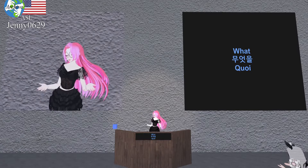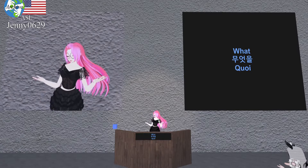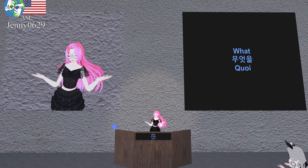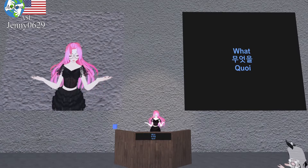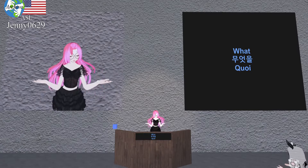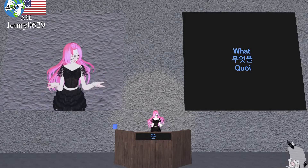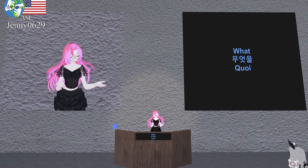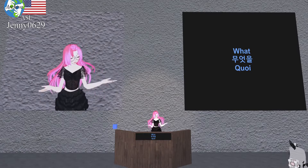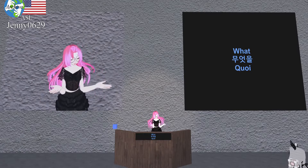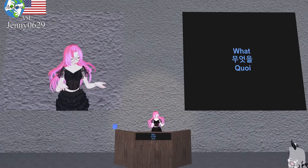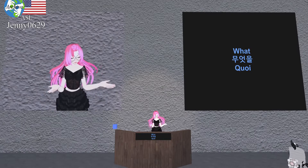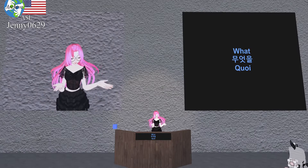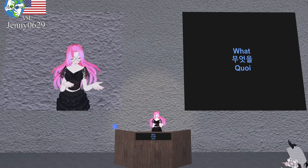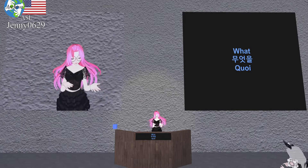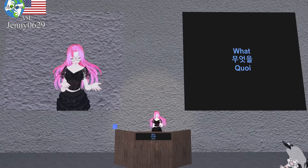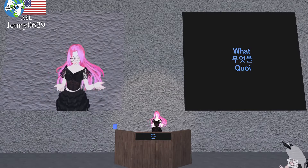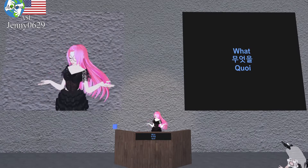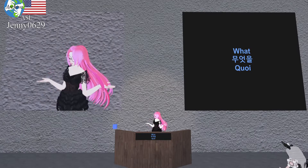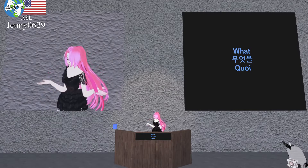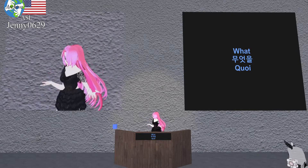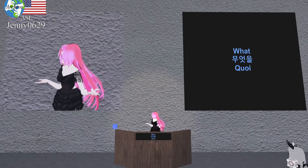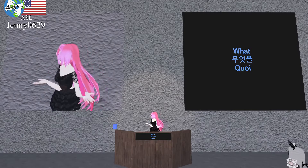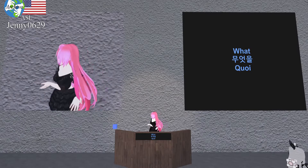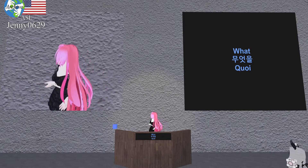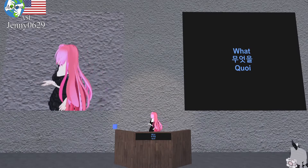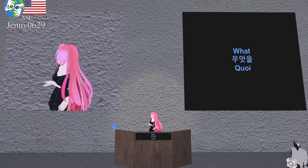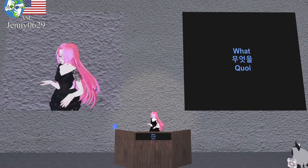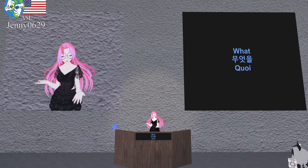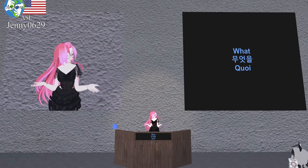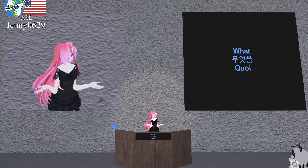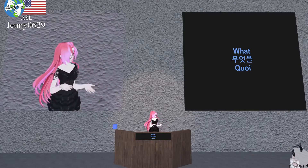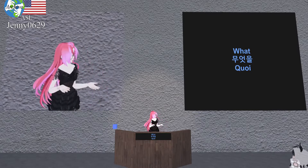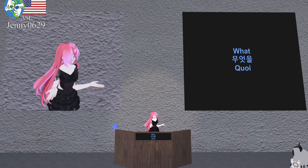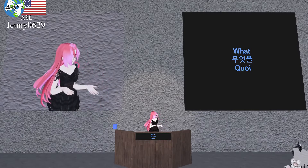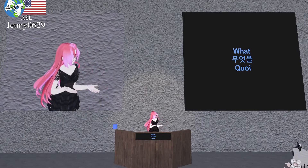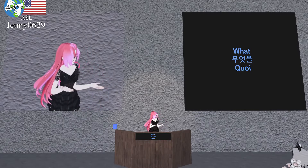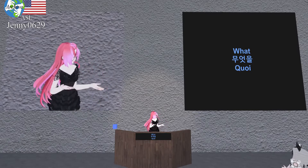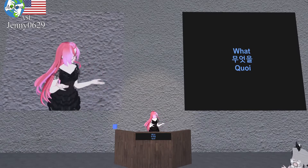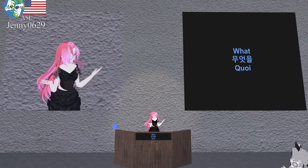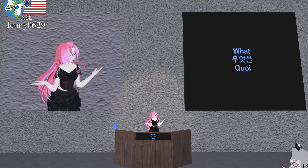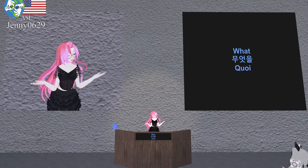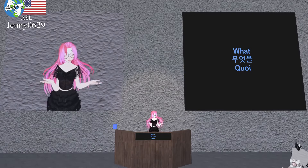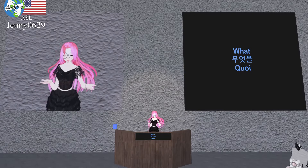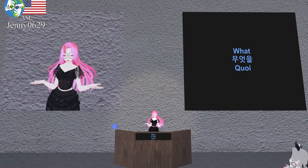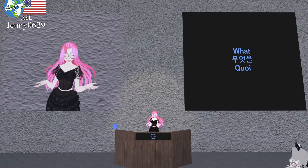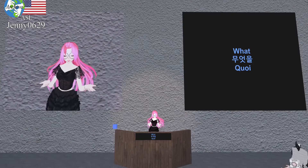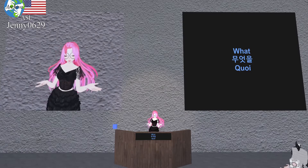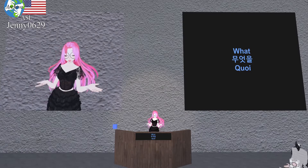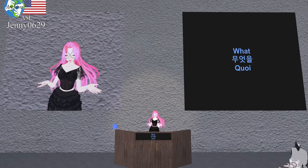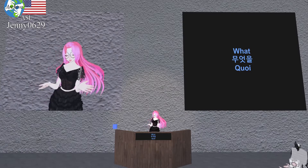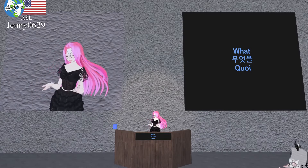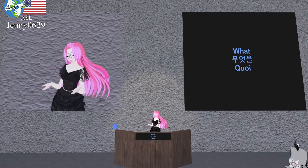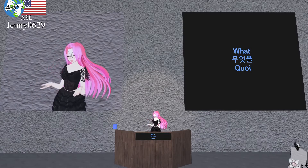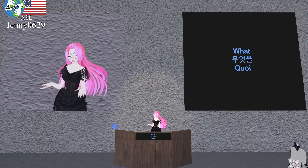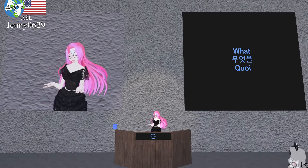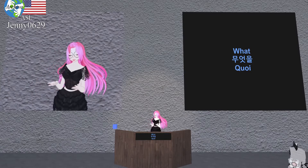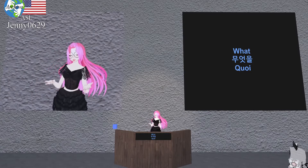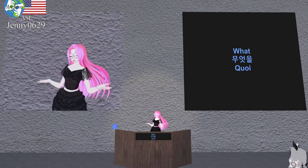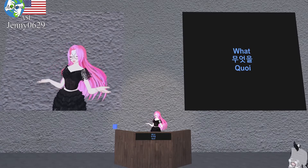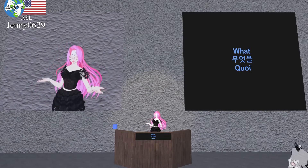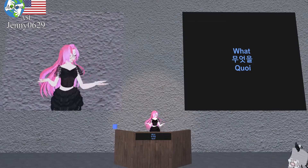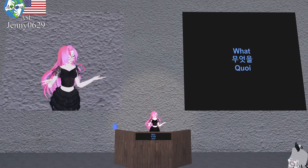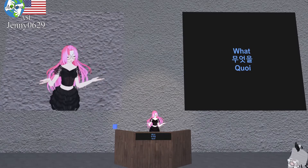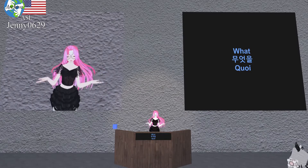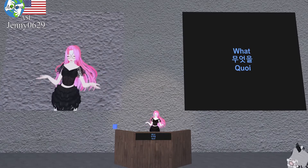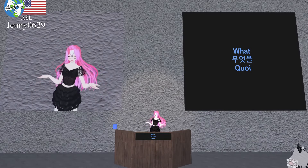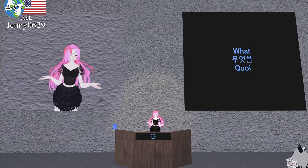what. This is going to be like this. What? Huh? Kind of do this in real life, too. Somebody says